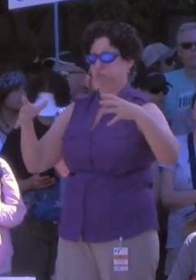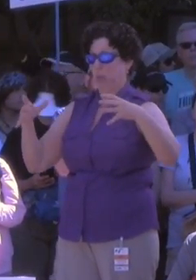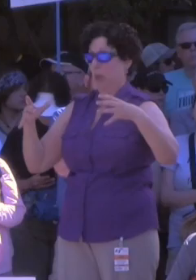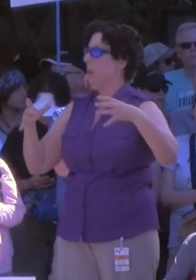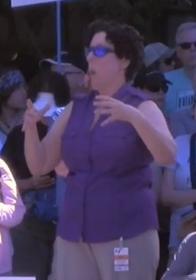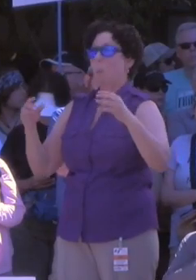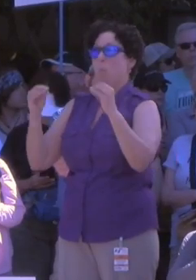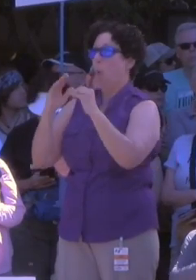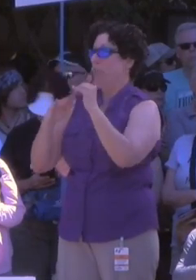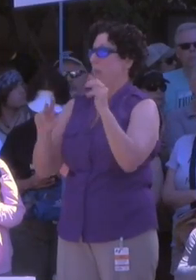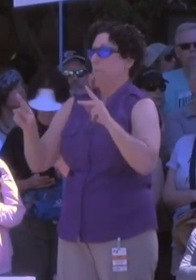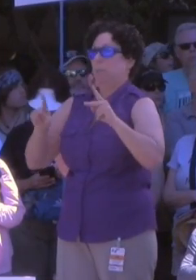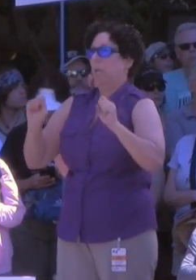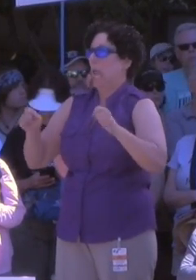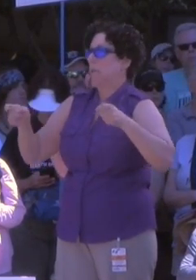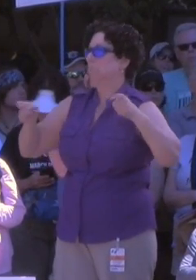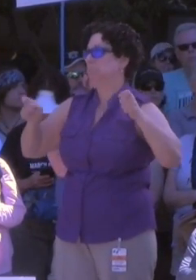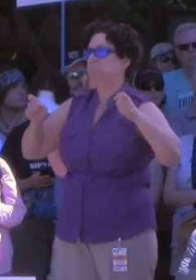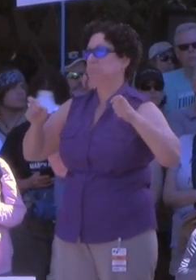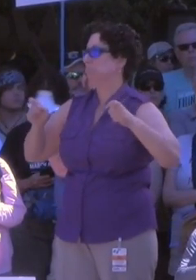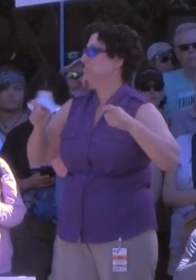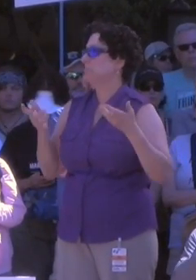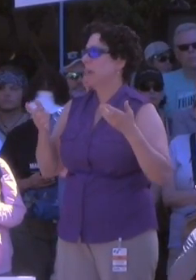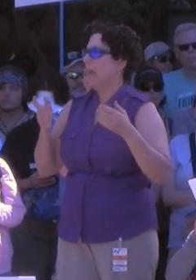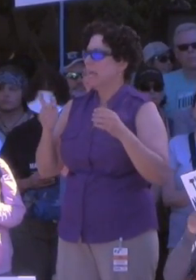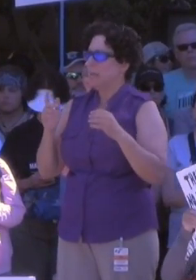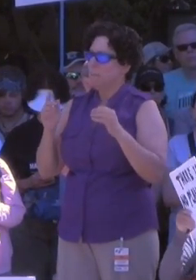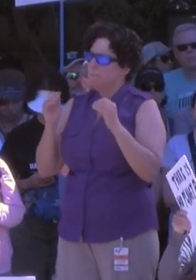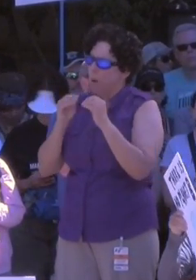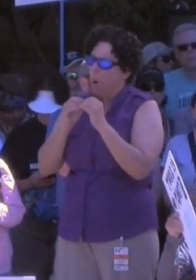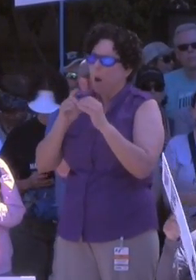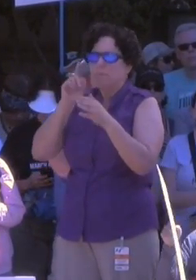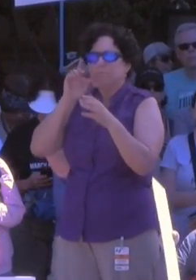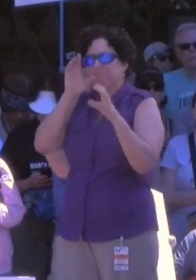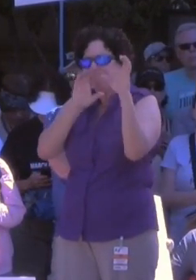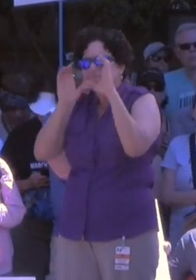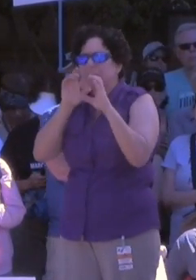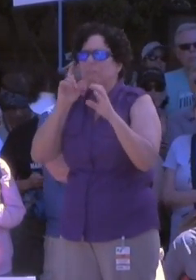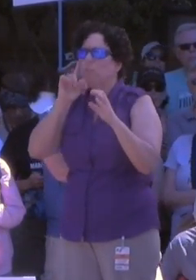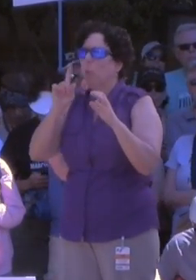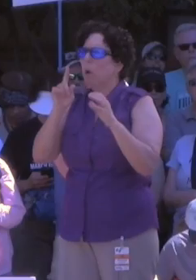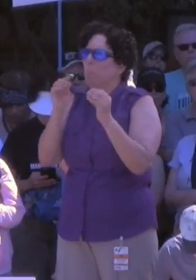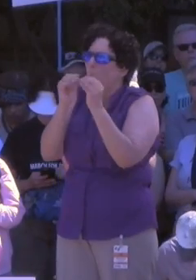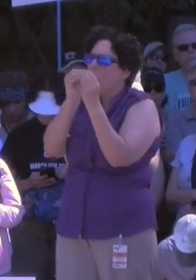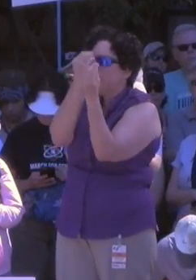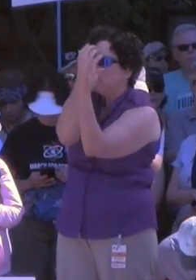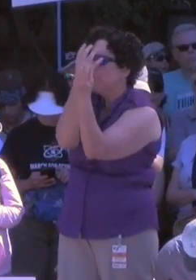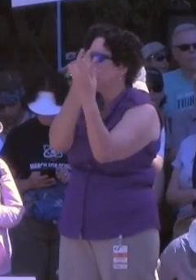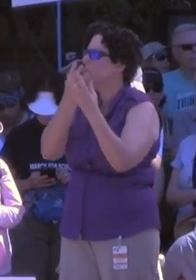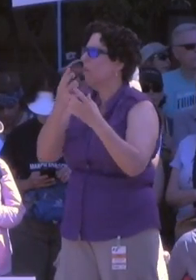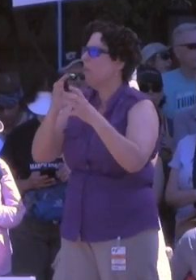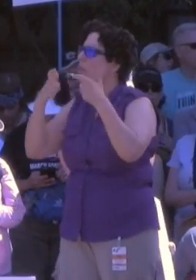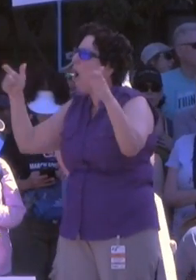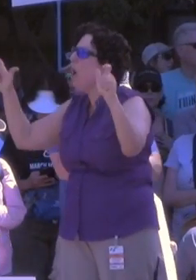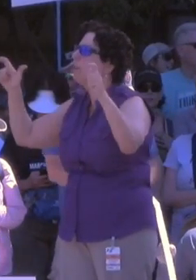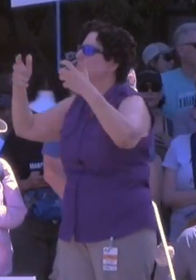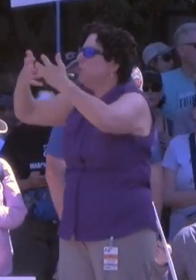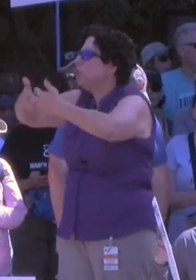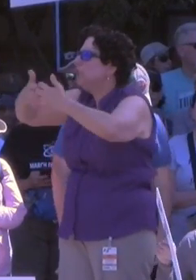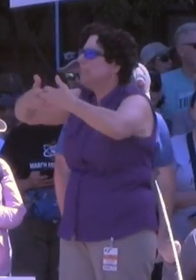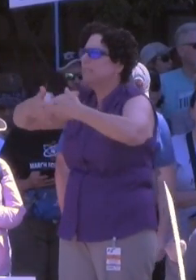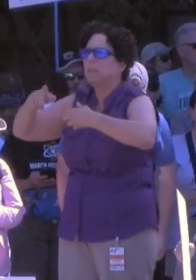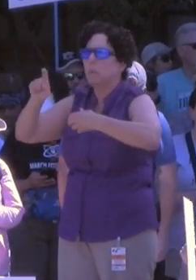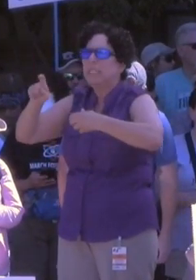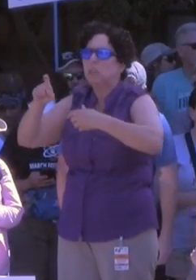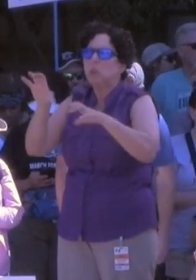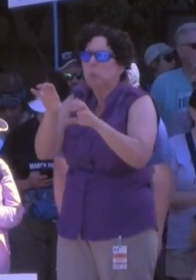It requires increasingly deeper knowledge, as well as large institutions, large machines to do